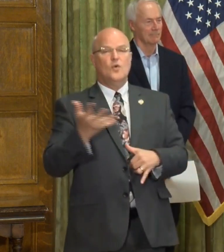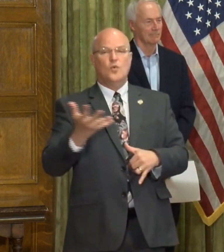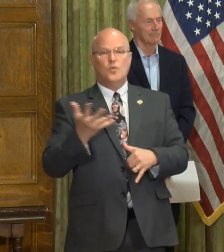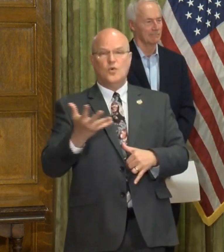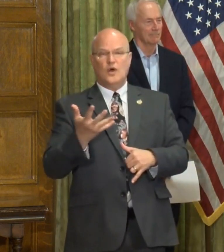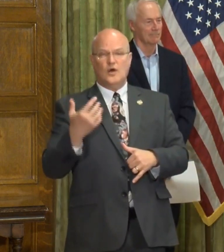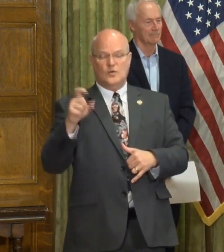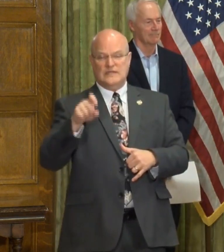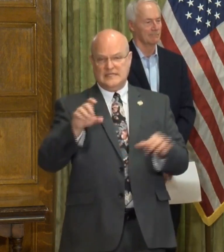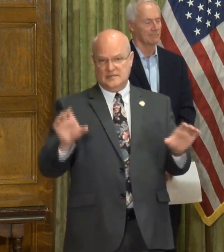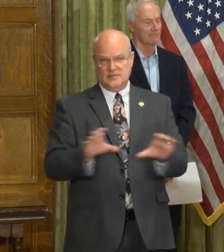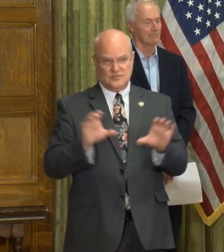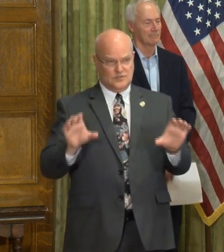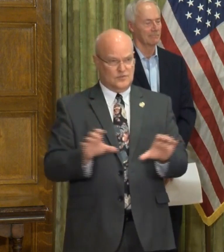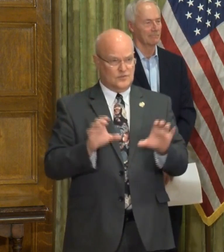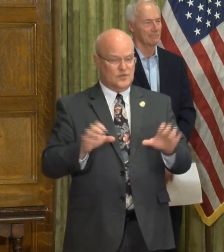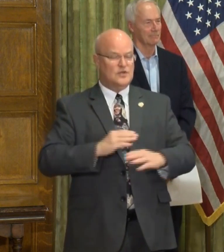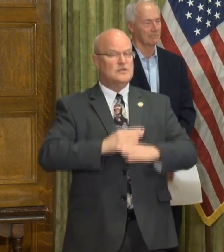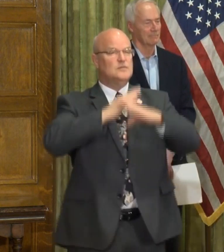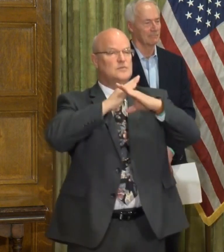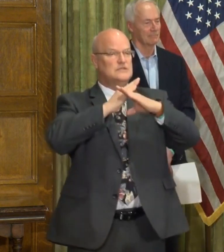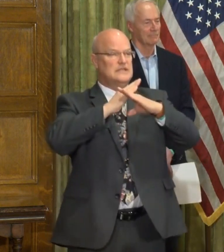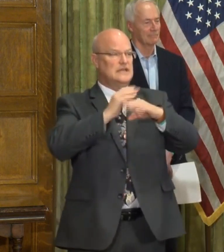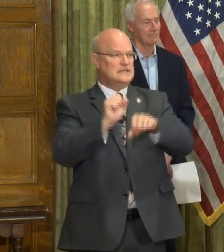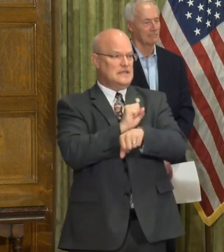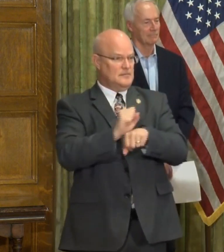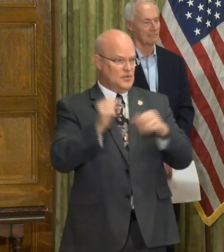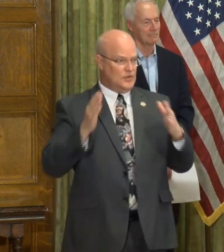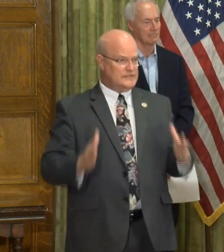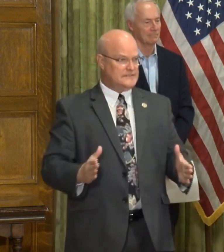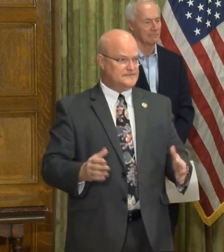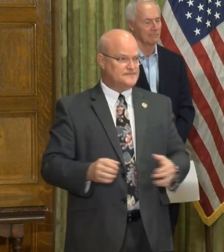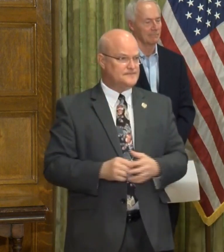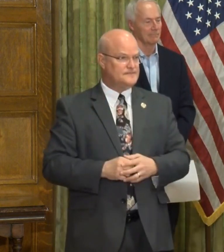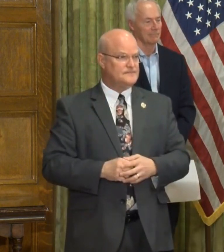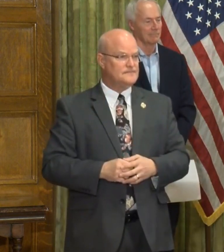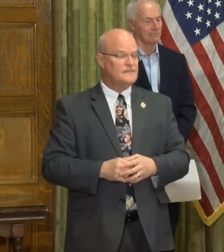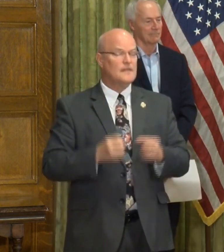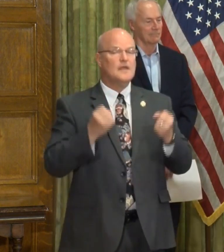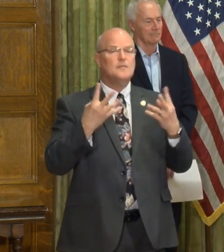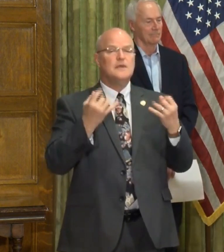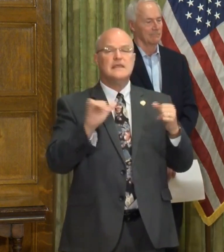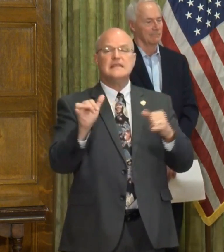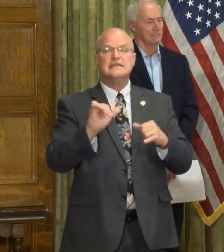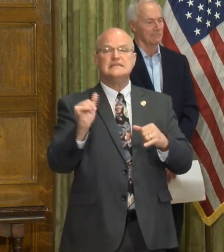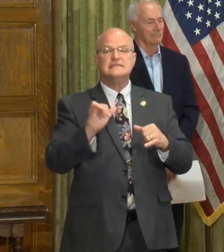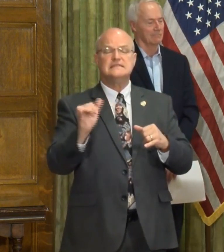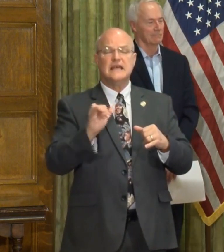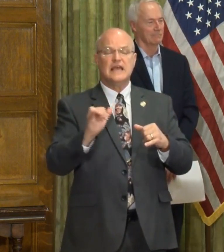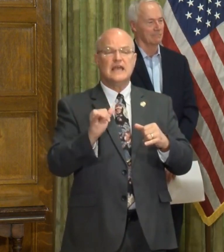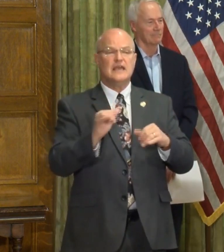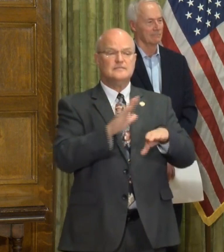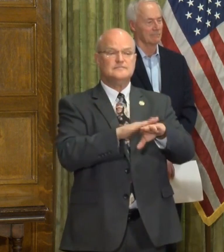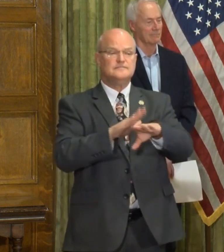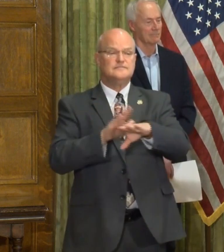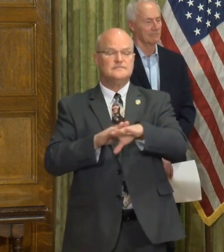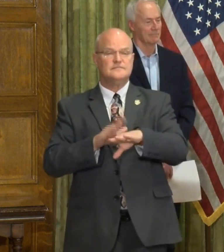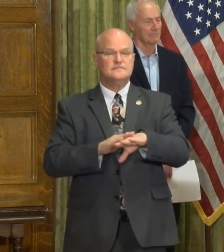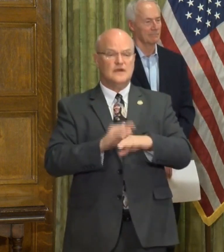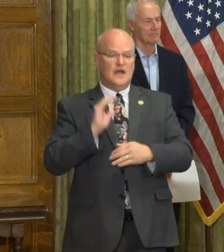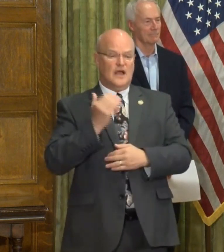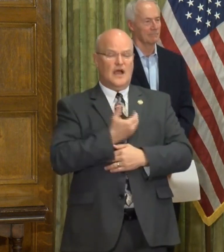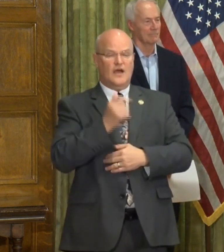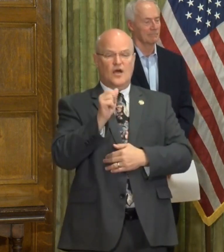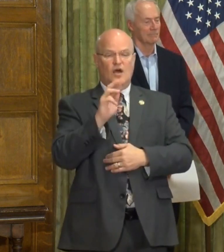what precautions need to be taken to protect our employees. Many of these same precautions